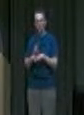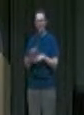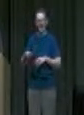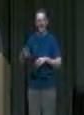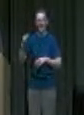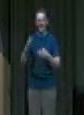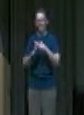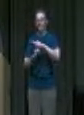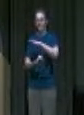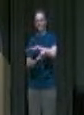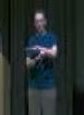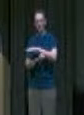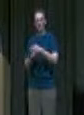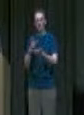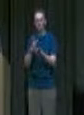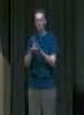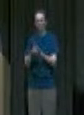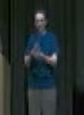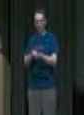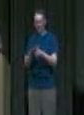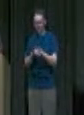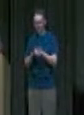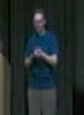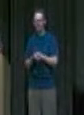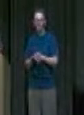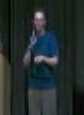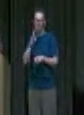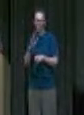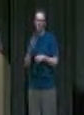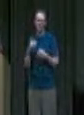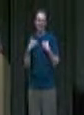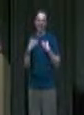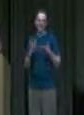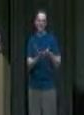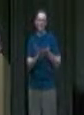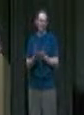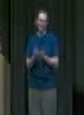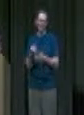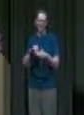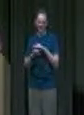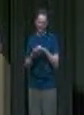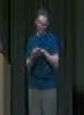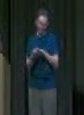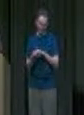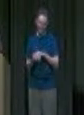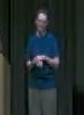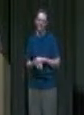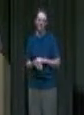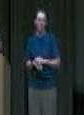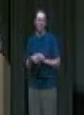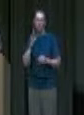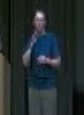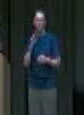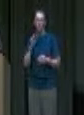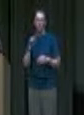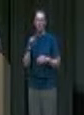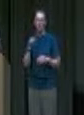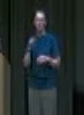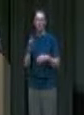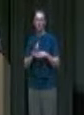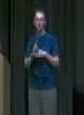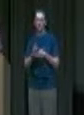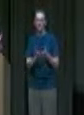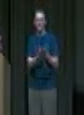Bridge Trail parking lot, and that will be our barge access. So we'll be going in